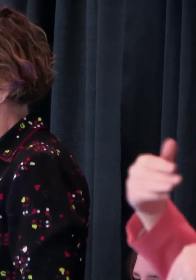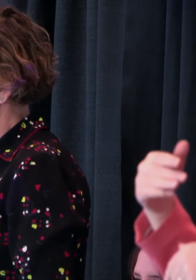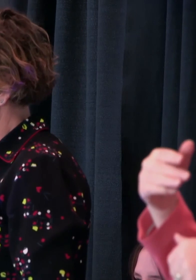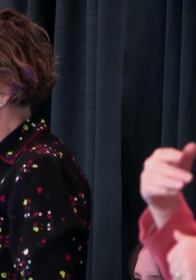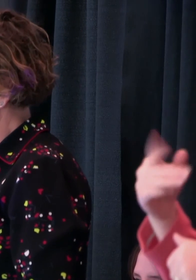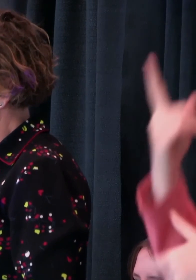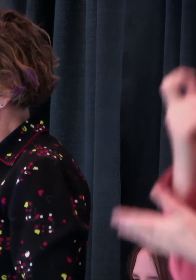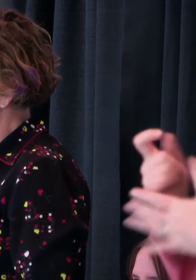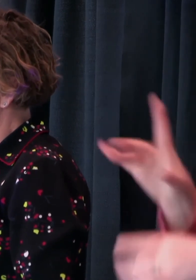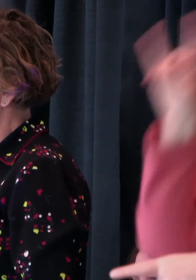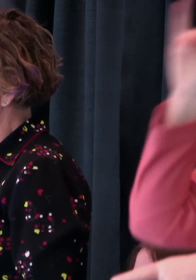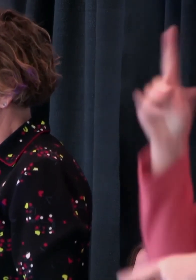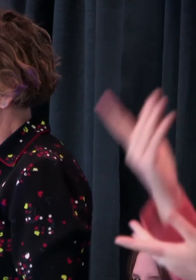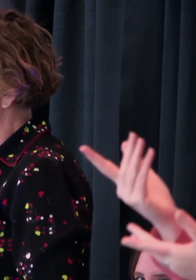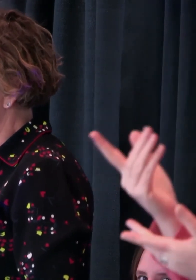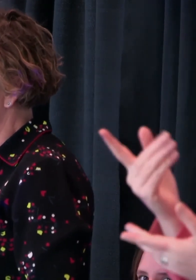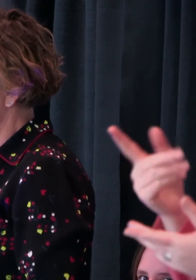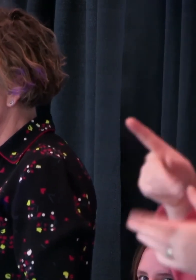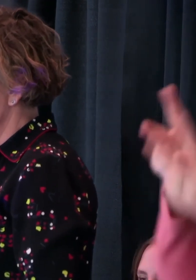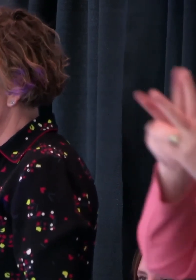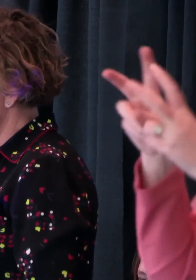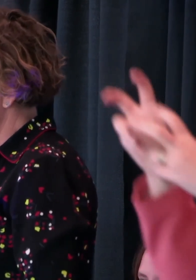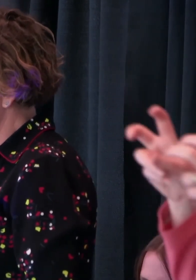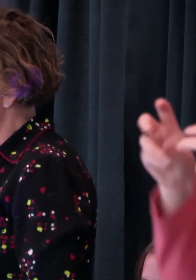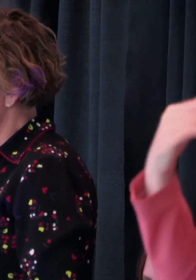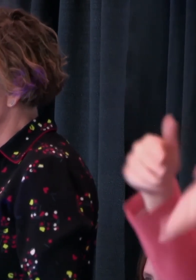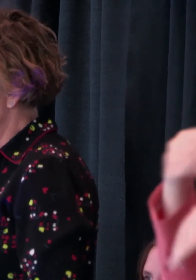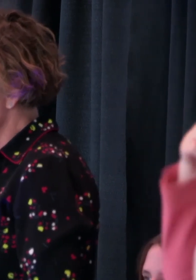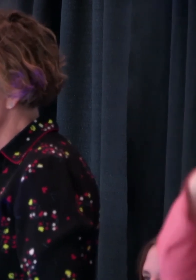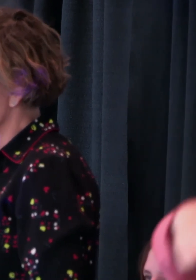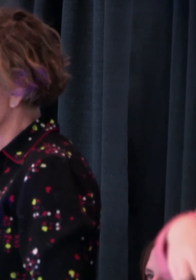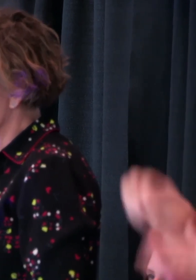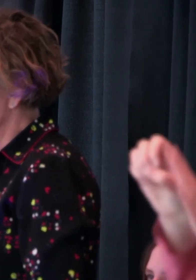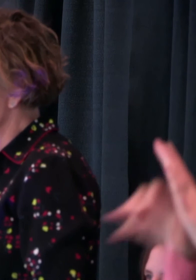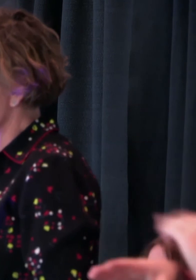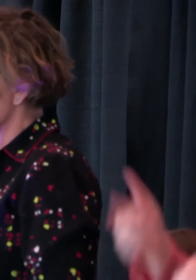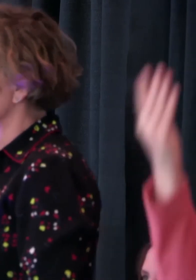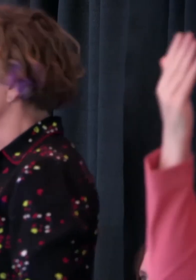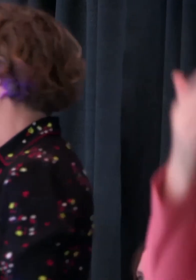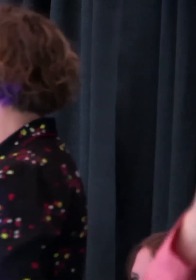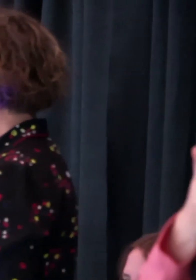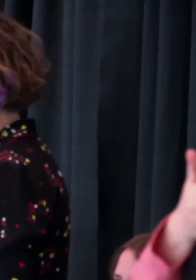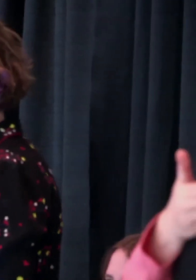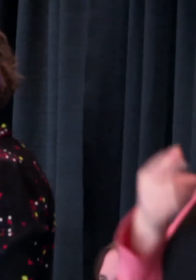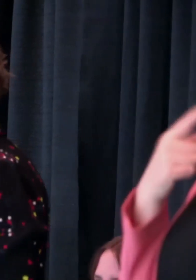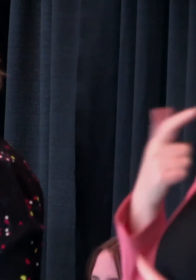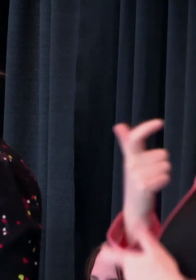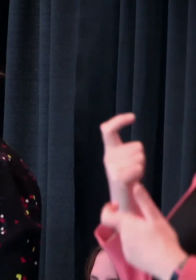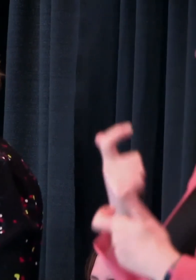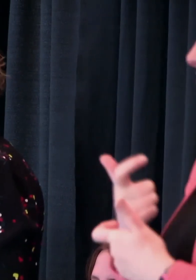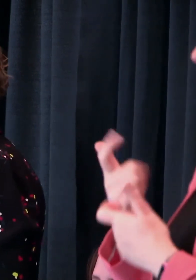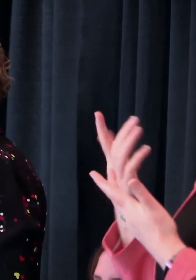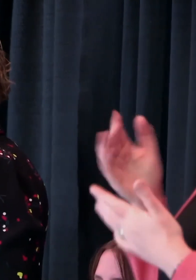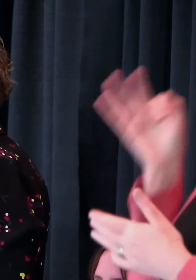time. The range of themes explored is rich and varied, from very moving stories of loss and loneliness to the hilarious and the